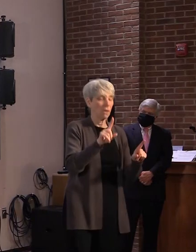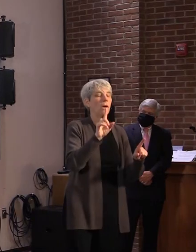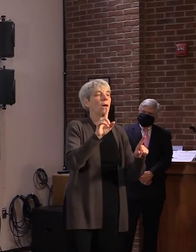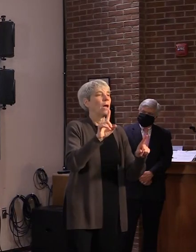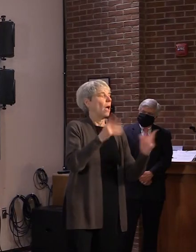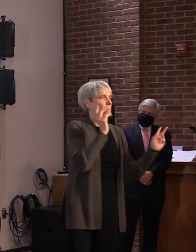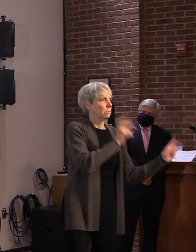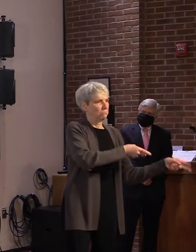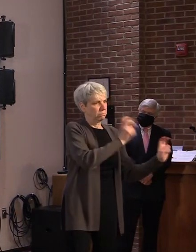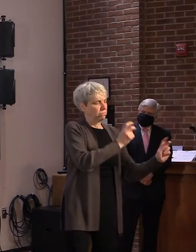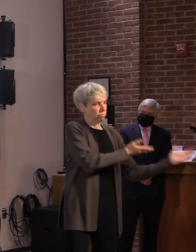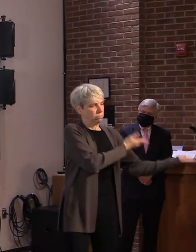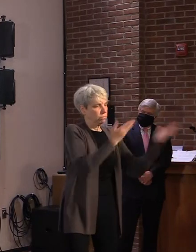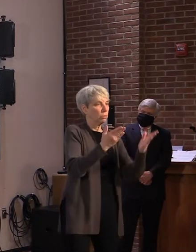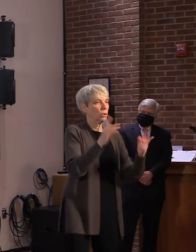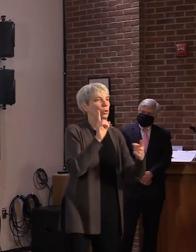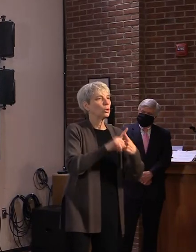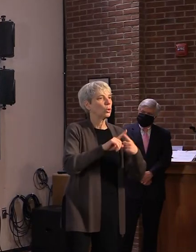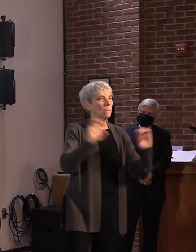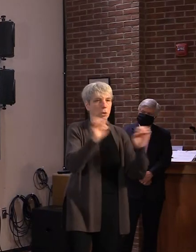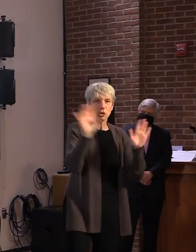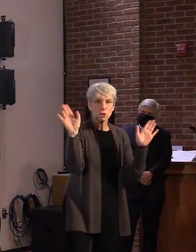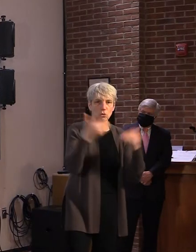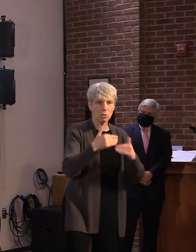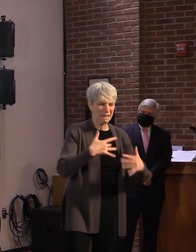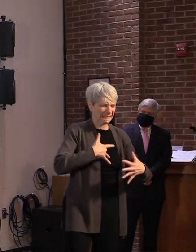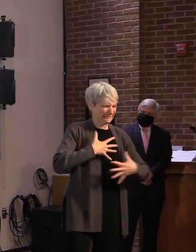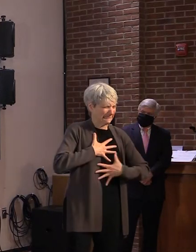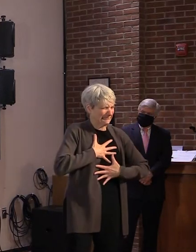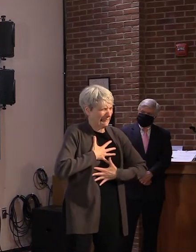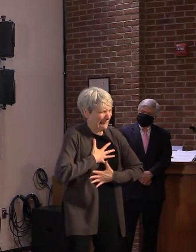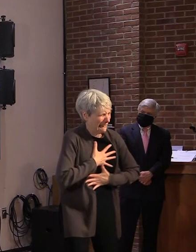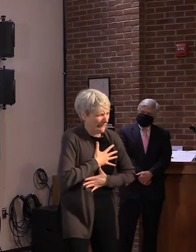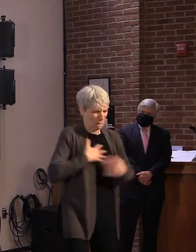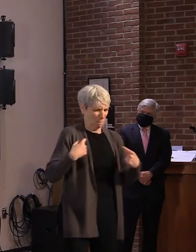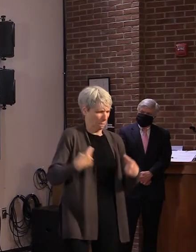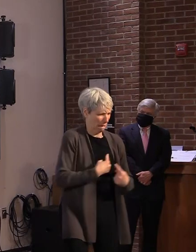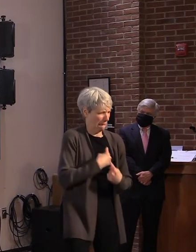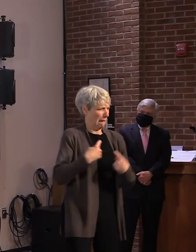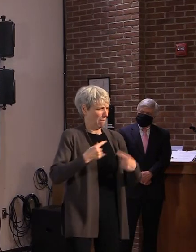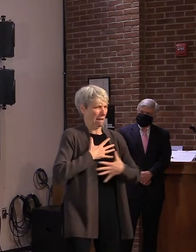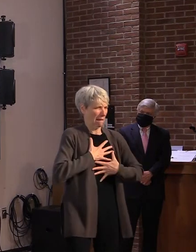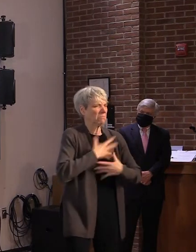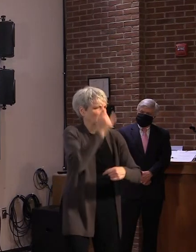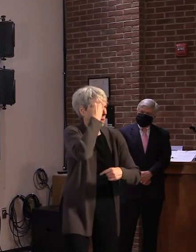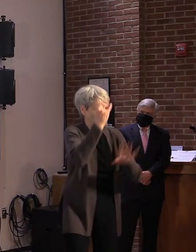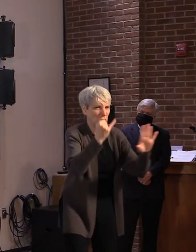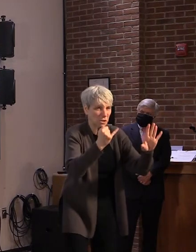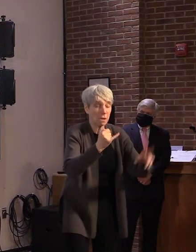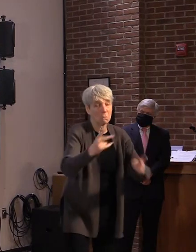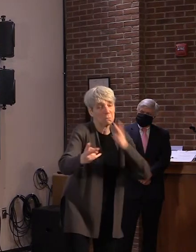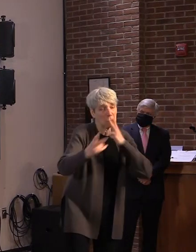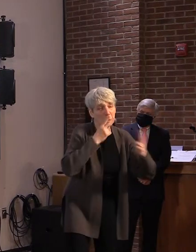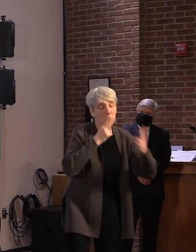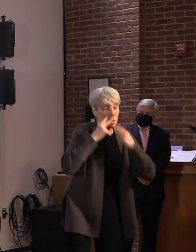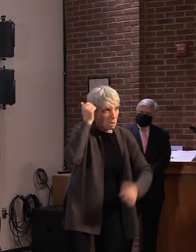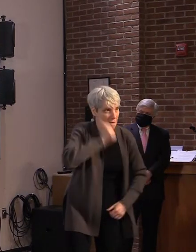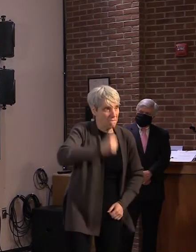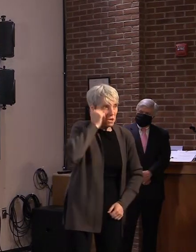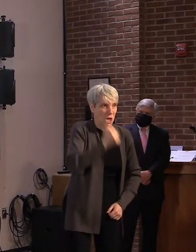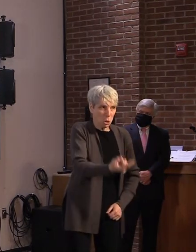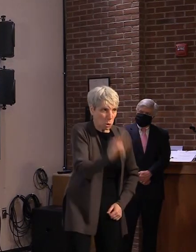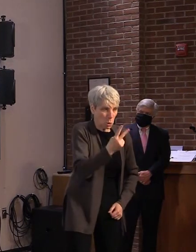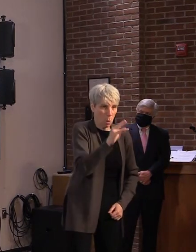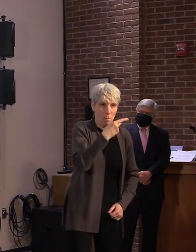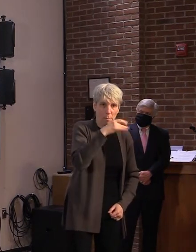emergency department because he has crushing chest pain. This man smokes 2 packs of cigarettes per day, has high cholesterol,